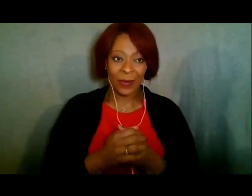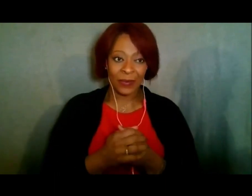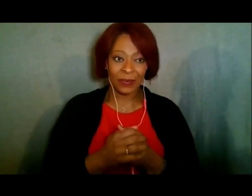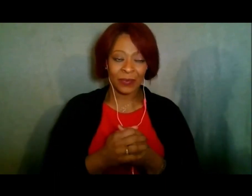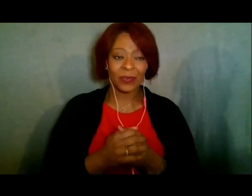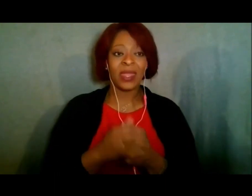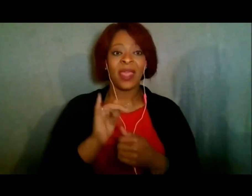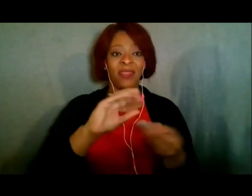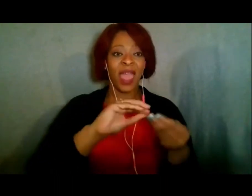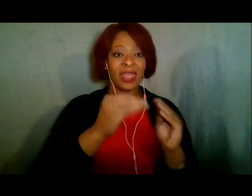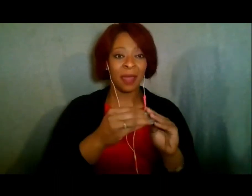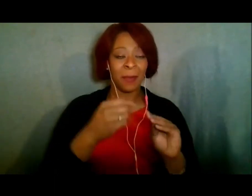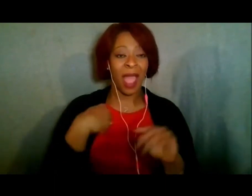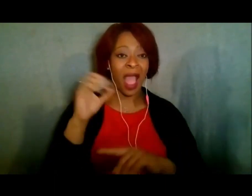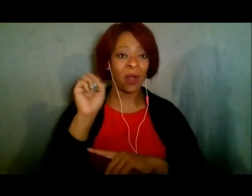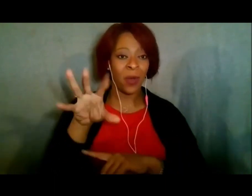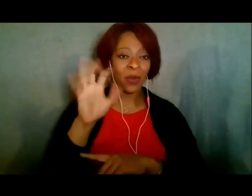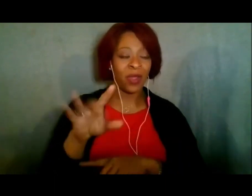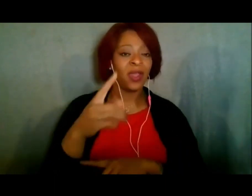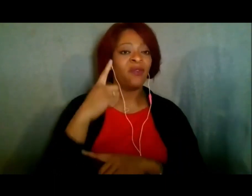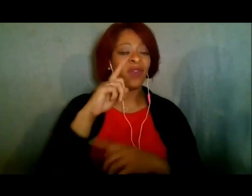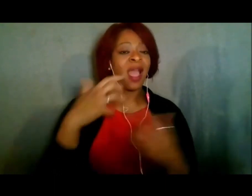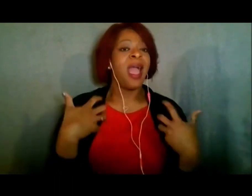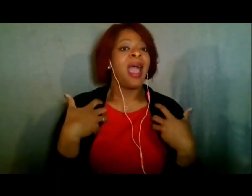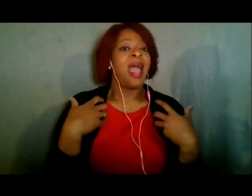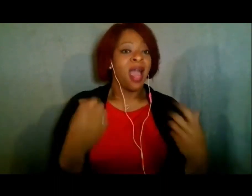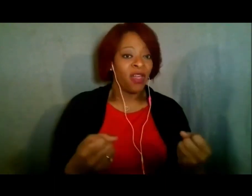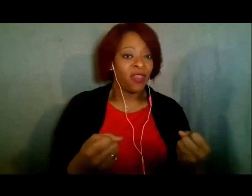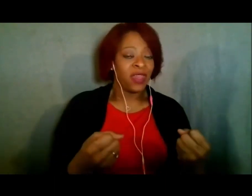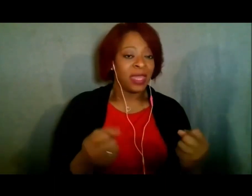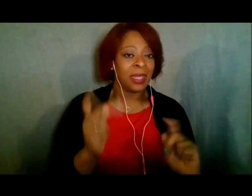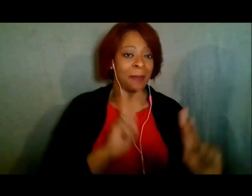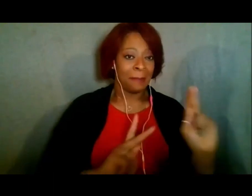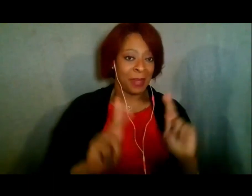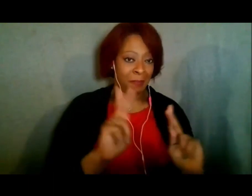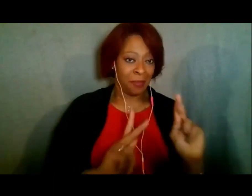those numbers I quote you are for healthy people.